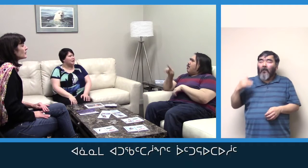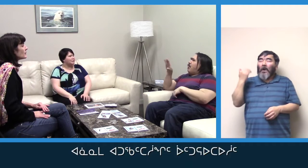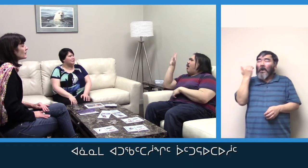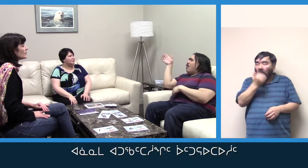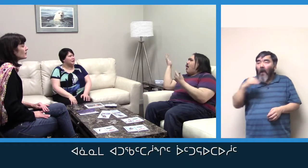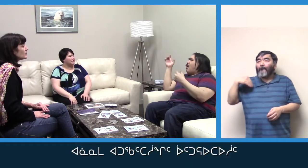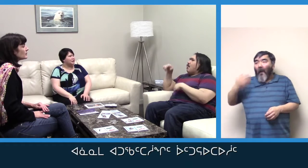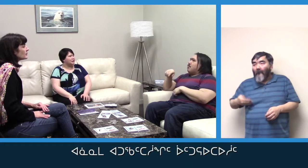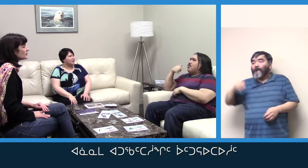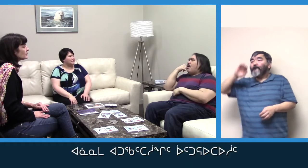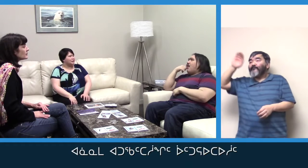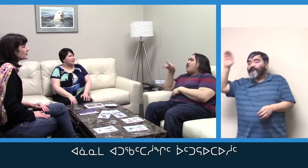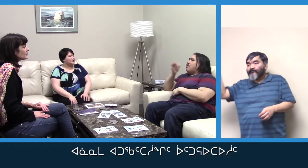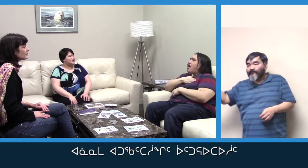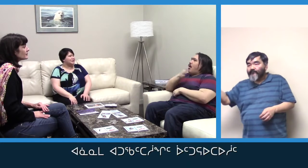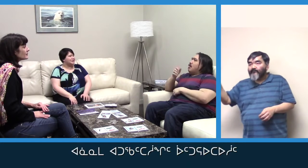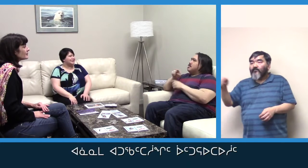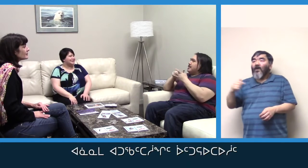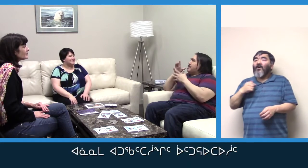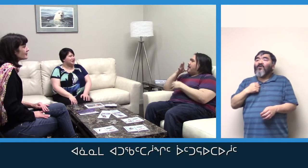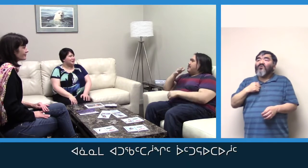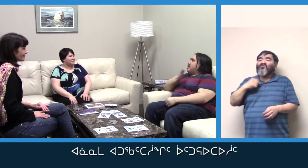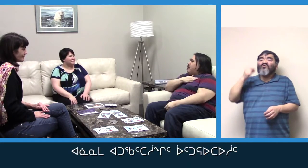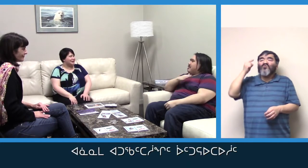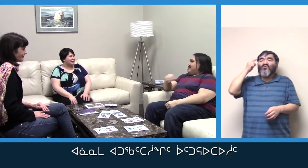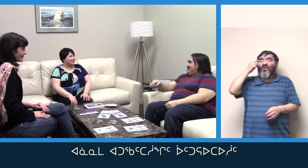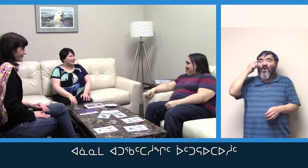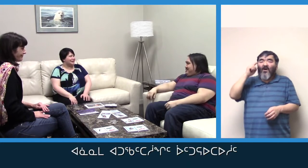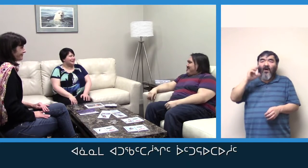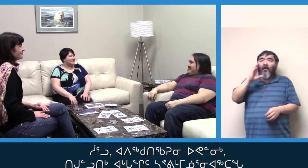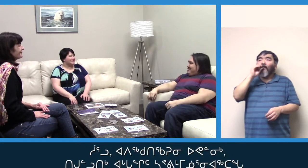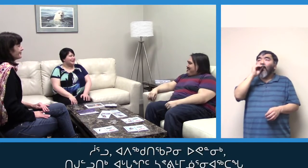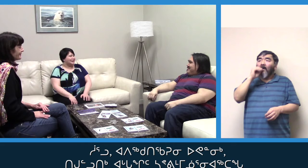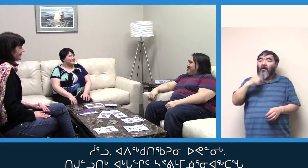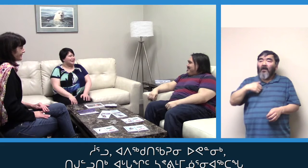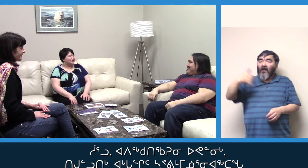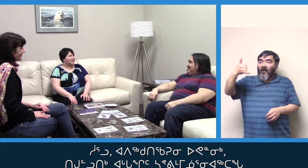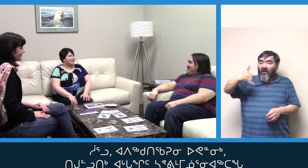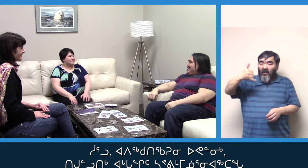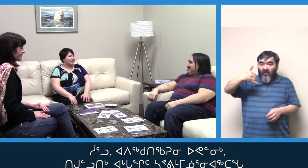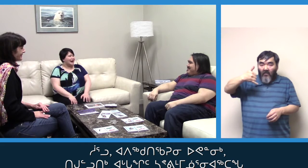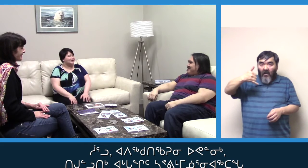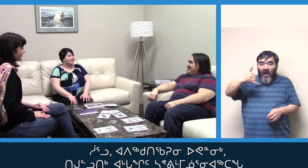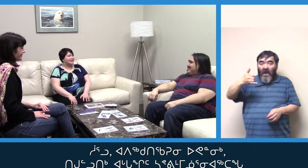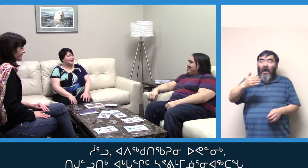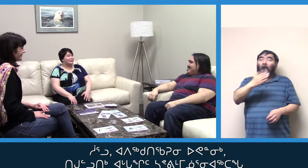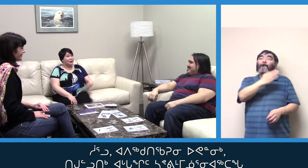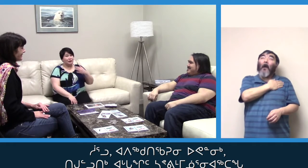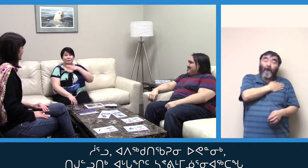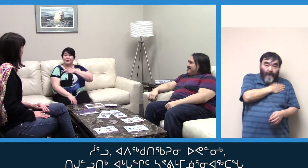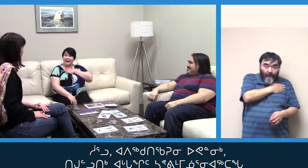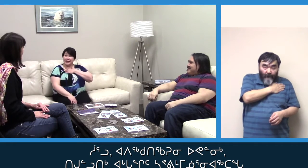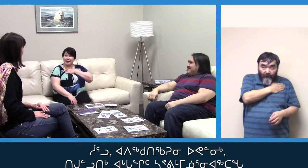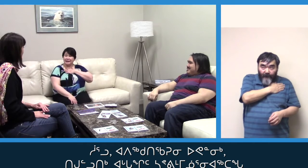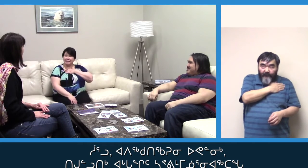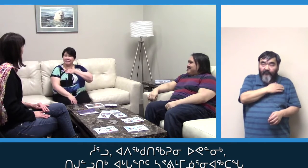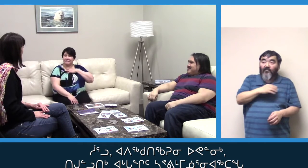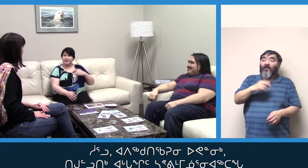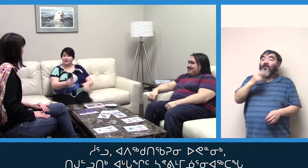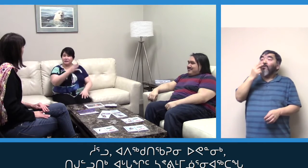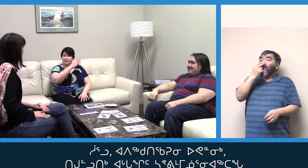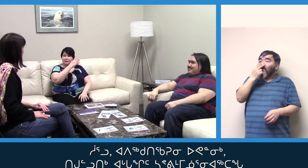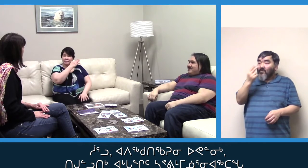Mom? My mom uses these general signs, like if he's asking about